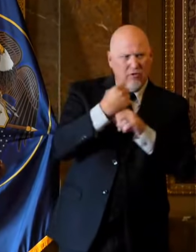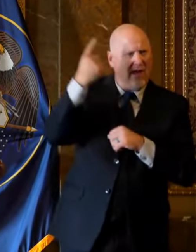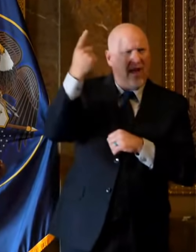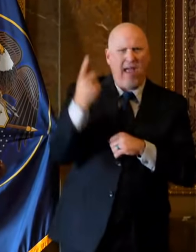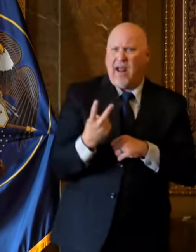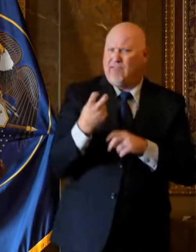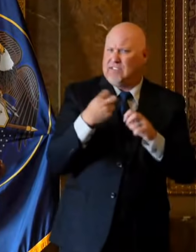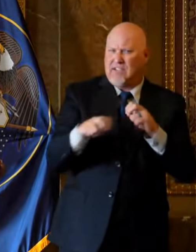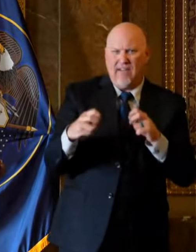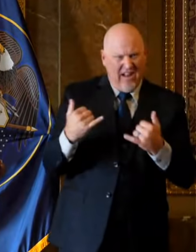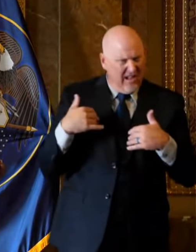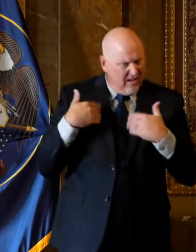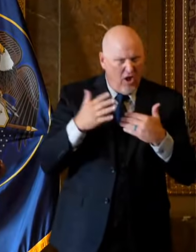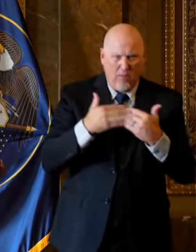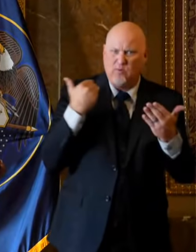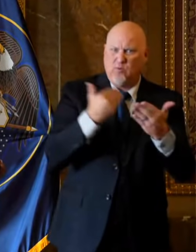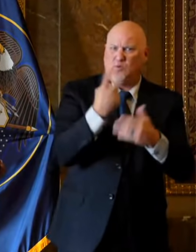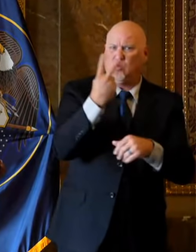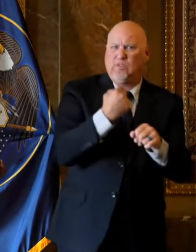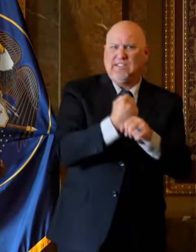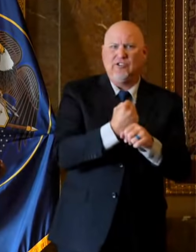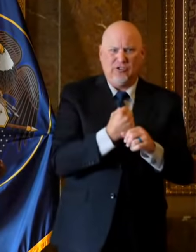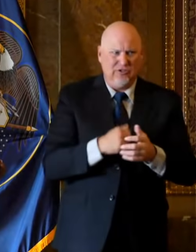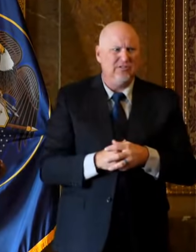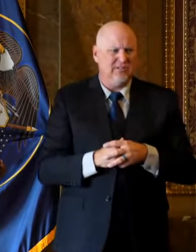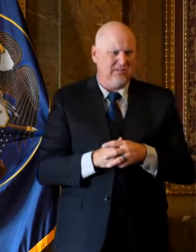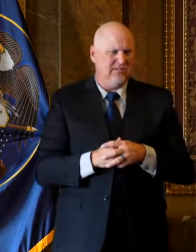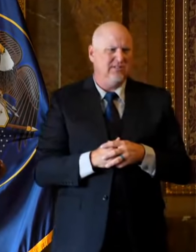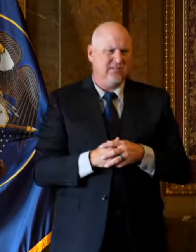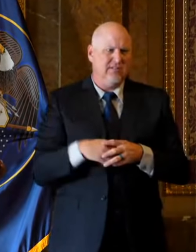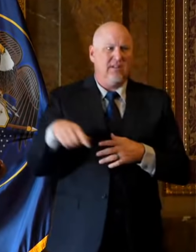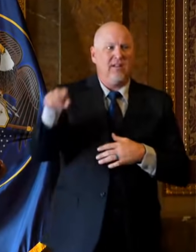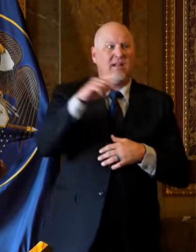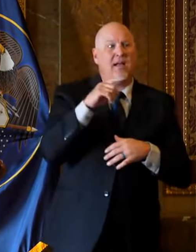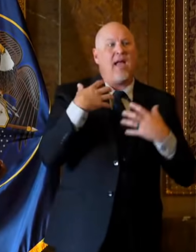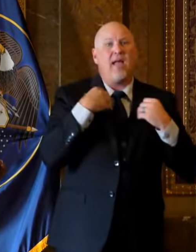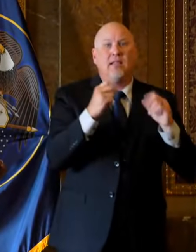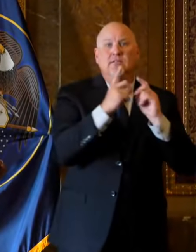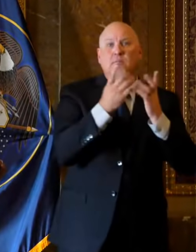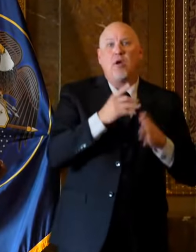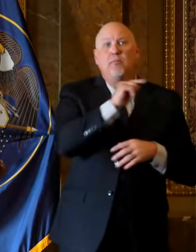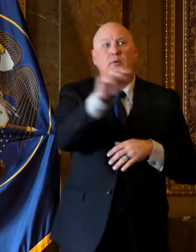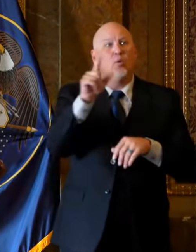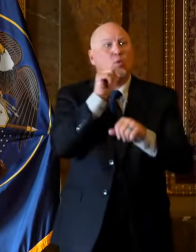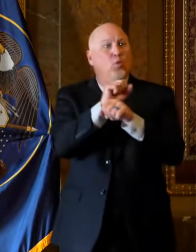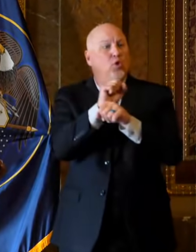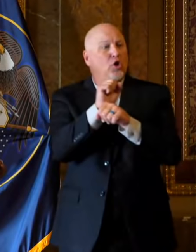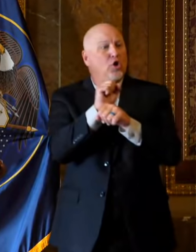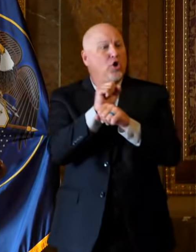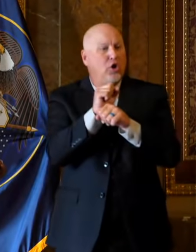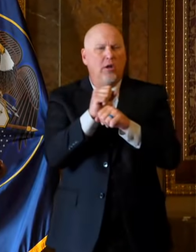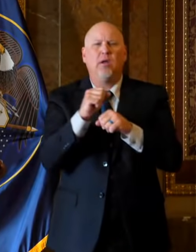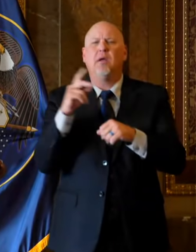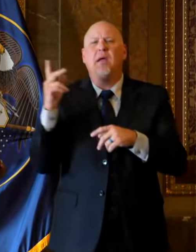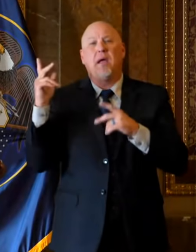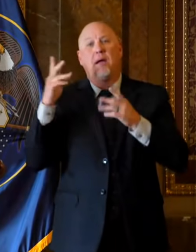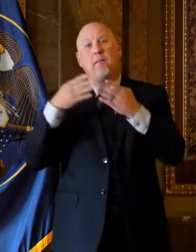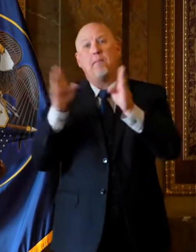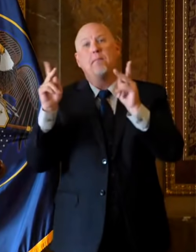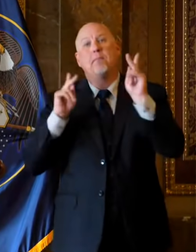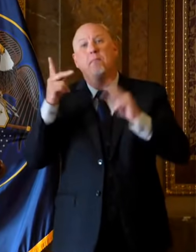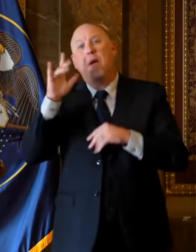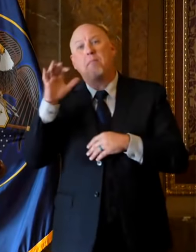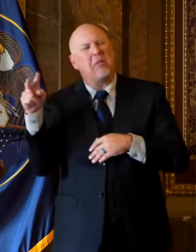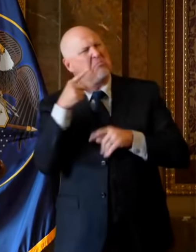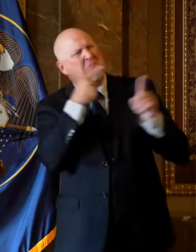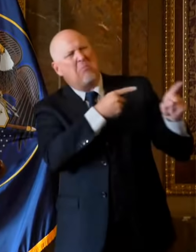And they've taken a lot of heat. They've taken a lot of pressure. And like our healthcare workers in clinic